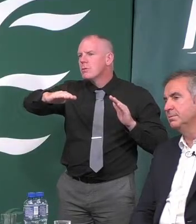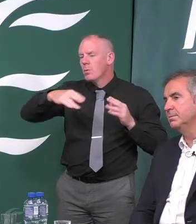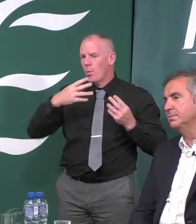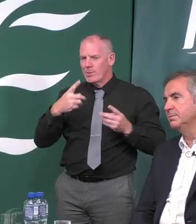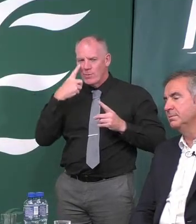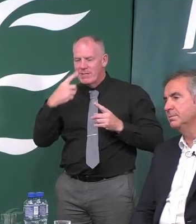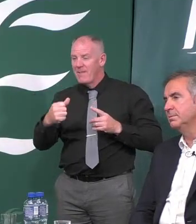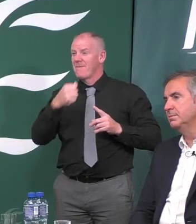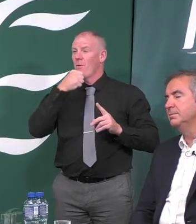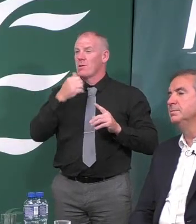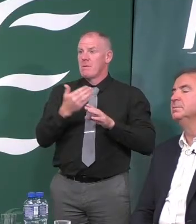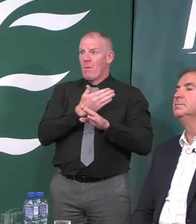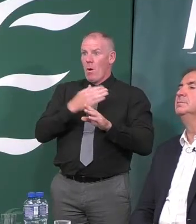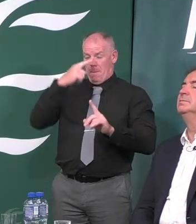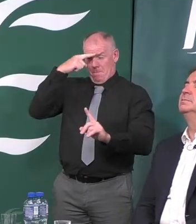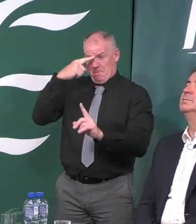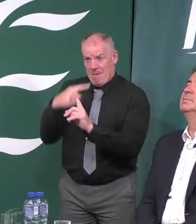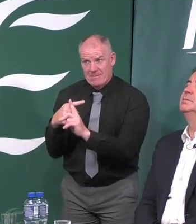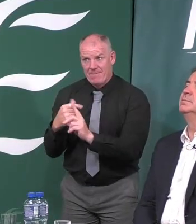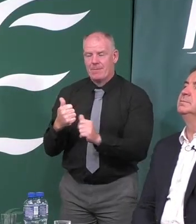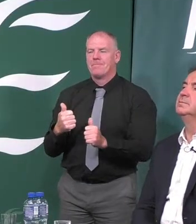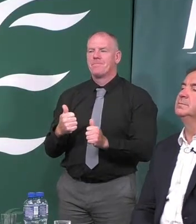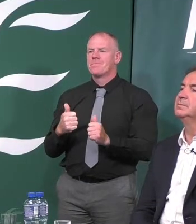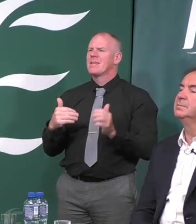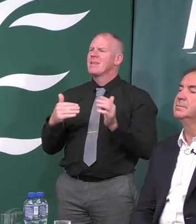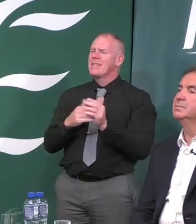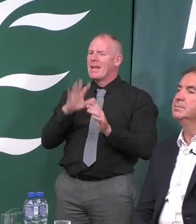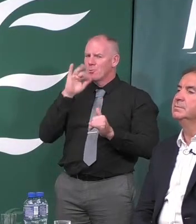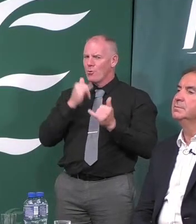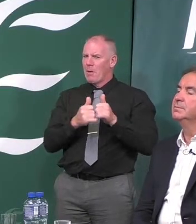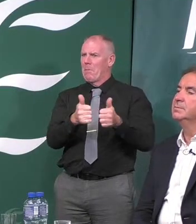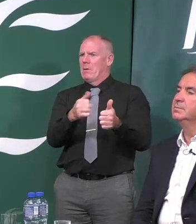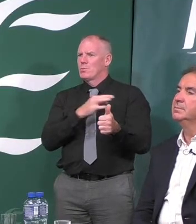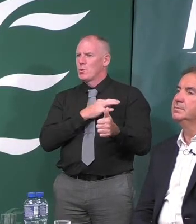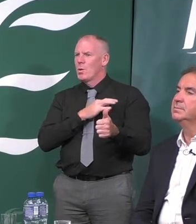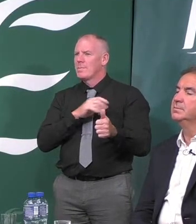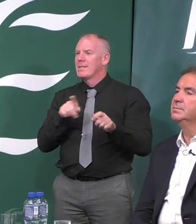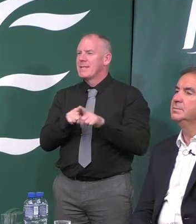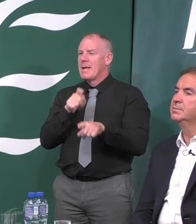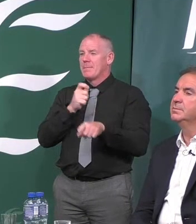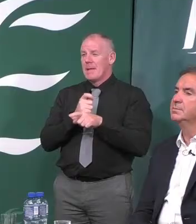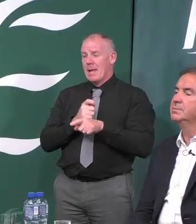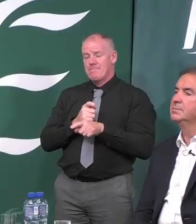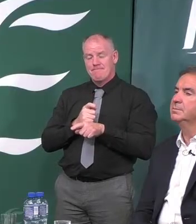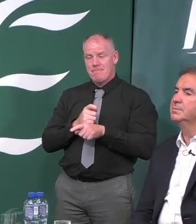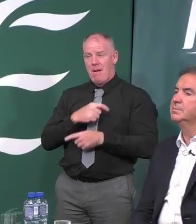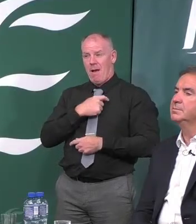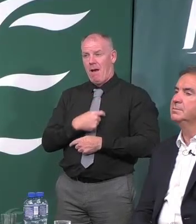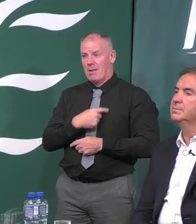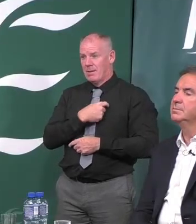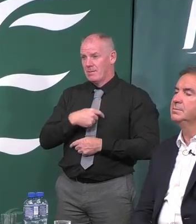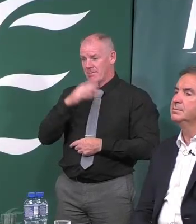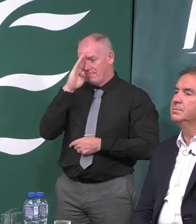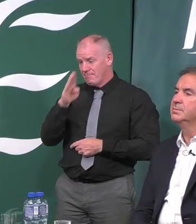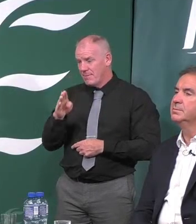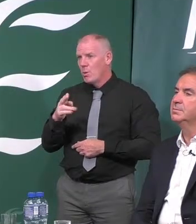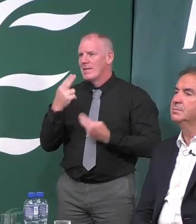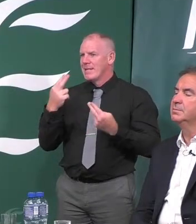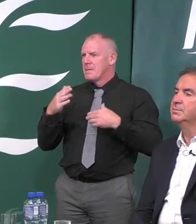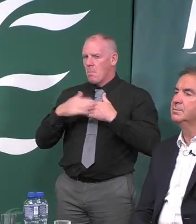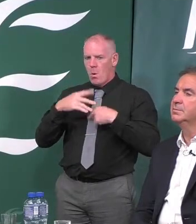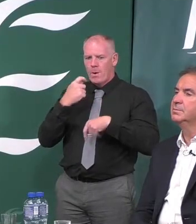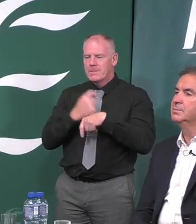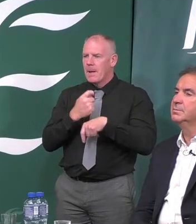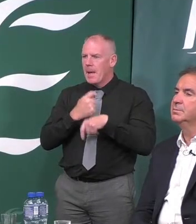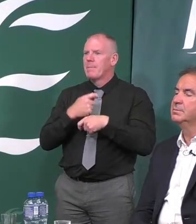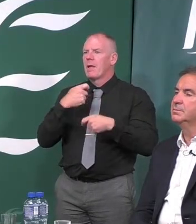Of course, it's grounds for some optimism, but the hard truth is that it will require a greater degree of time before